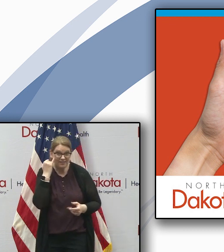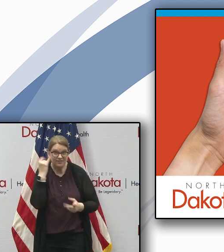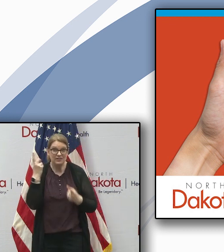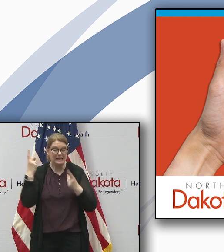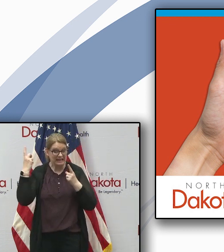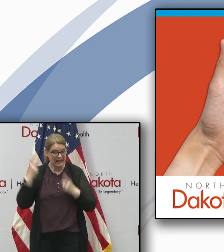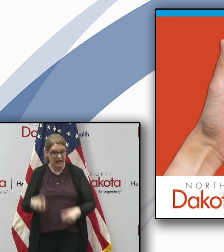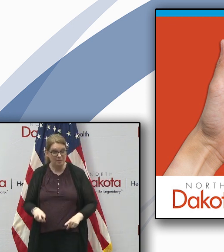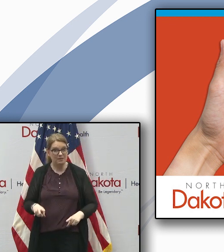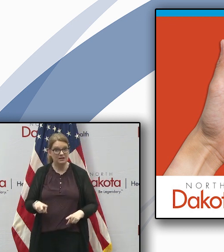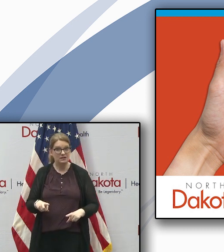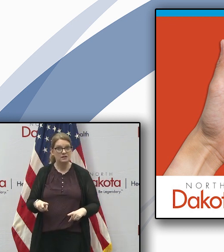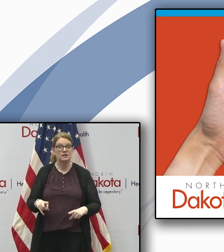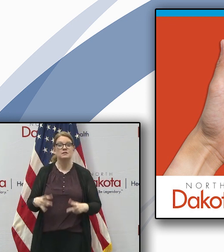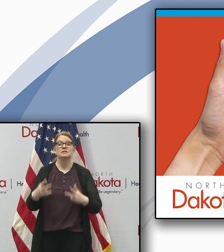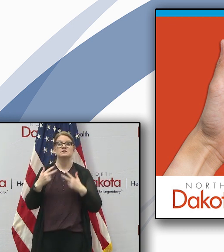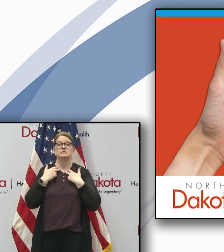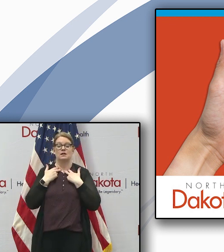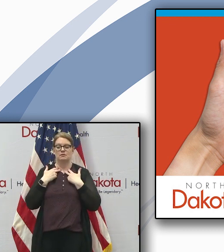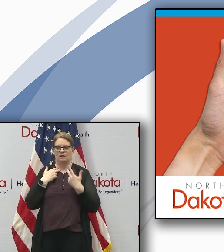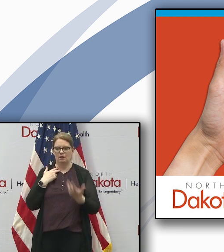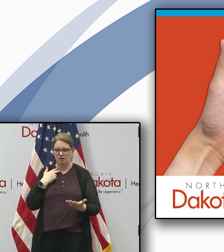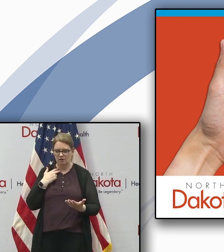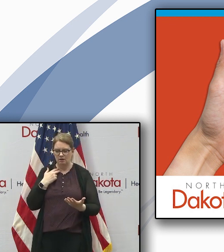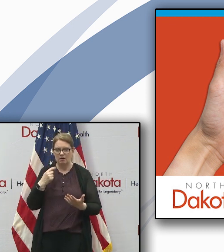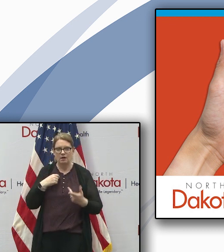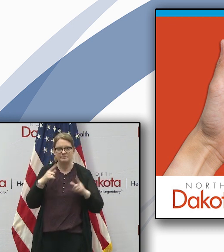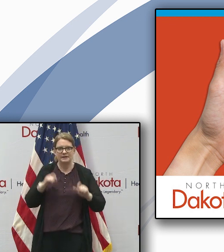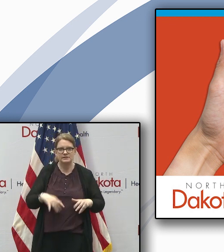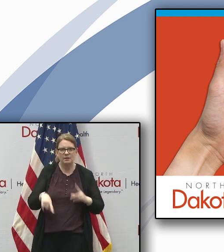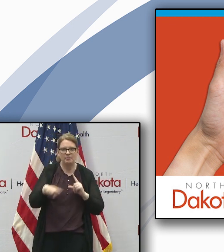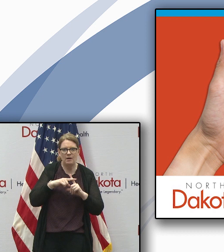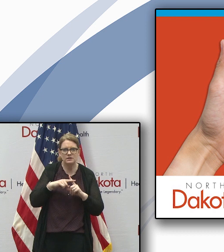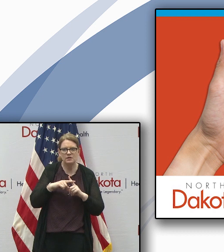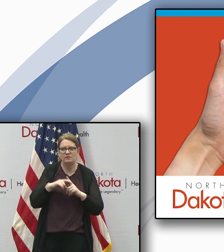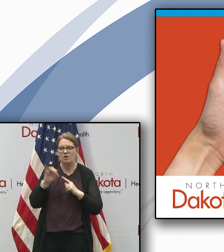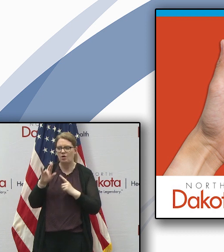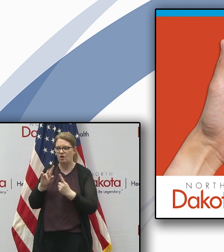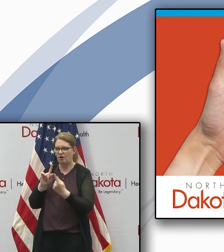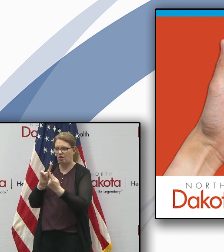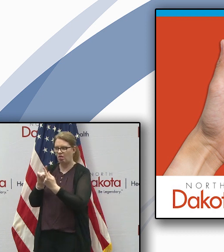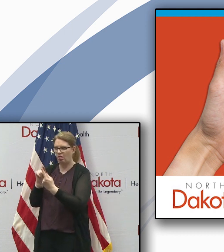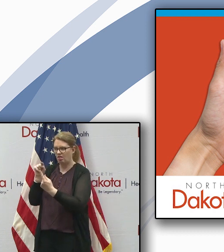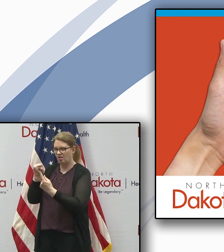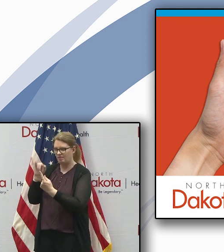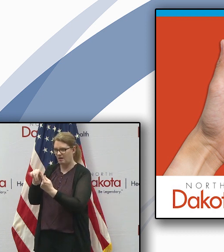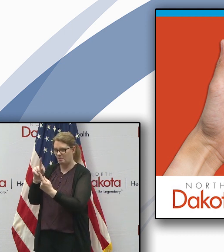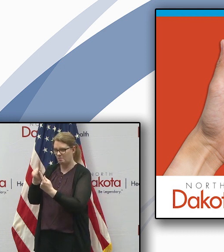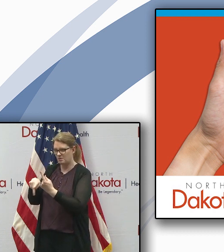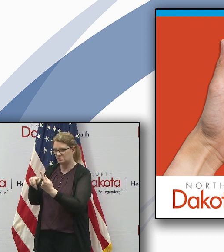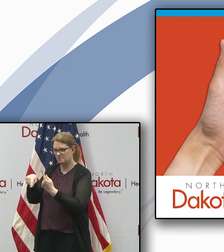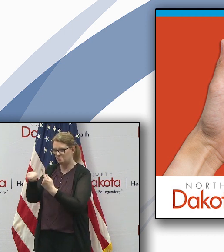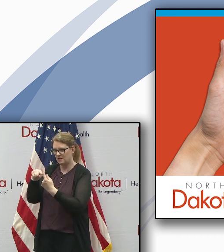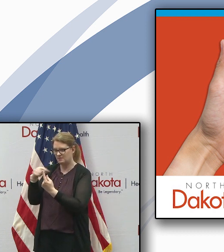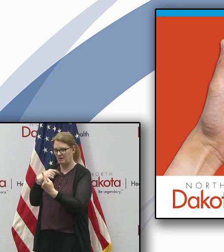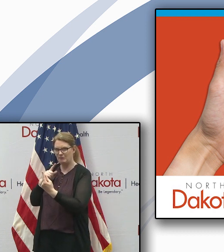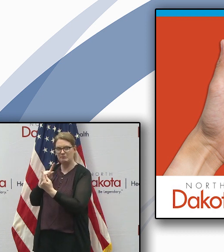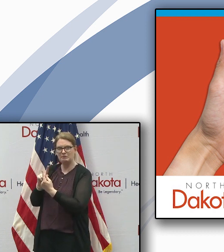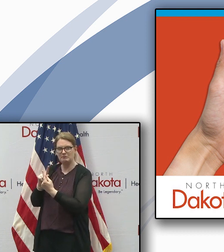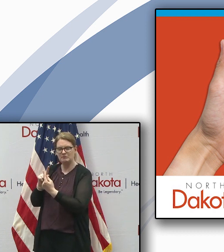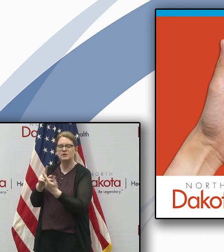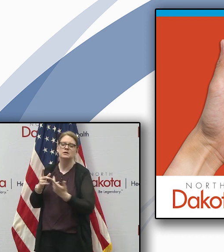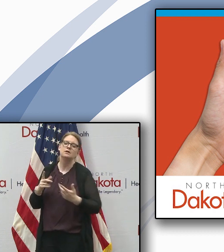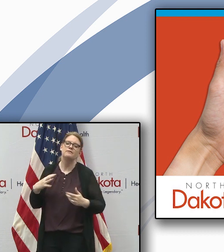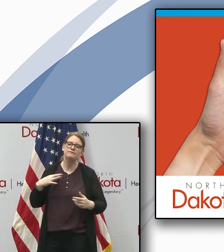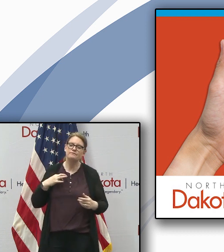that position of either being positive or close to someone who is positive and you need to help, then you can voluntarily choose